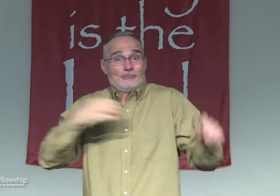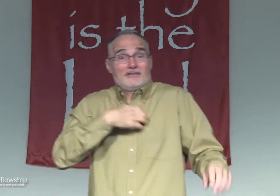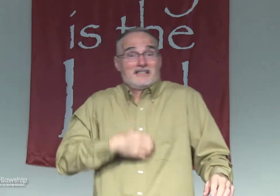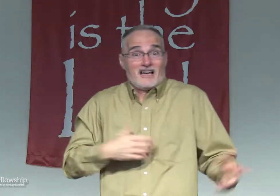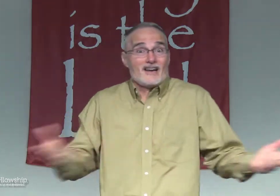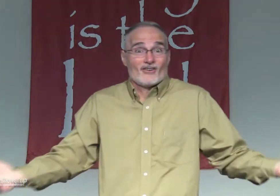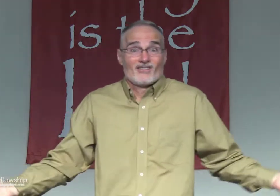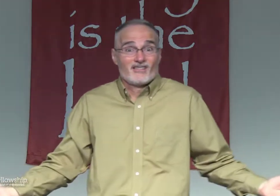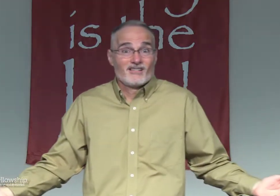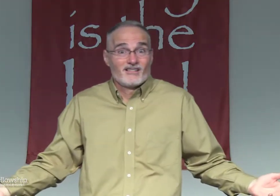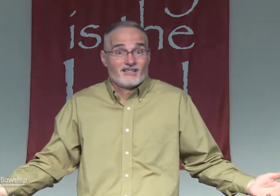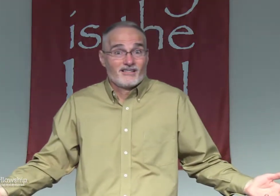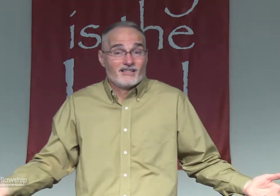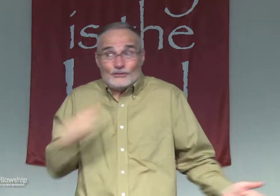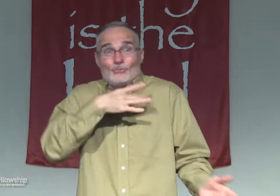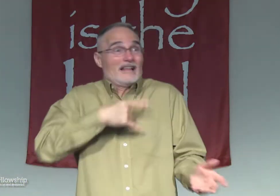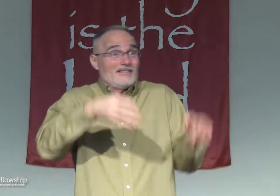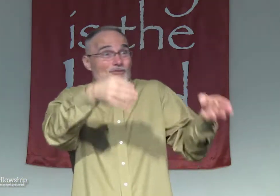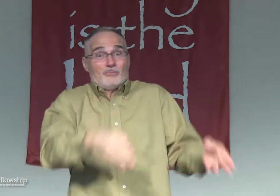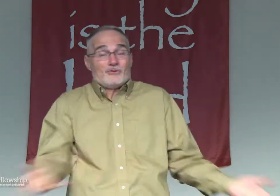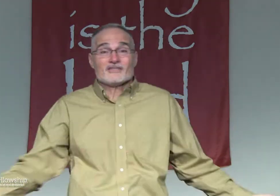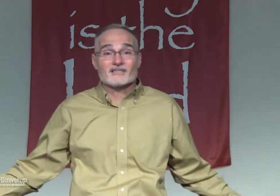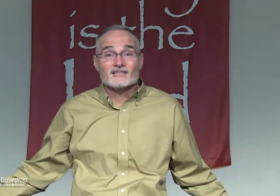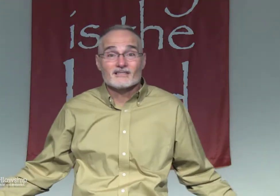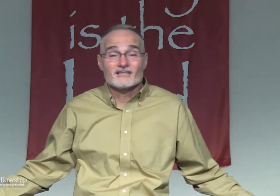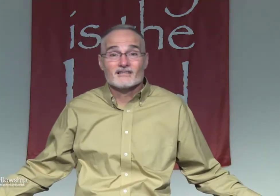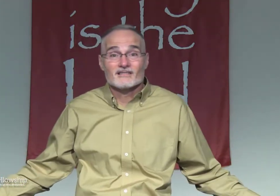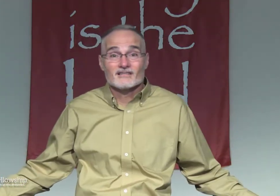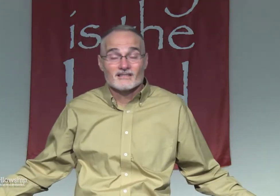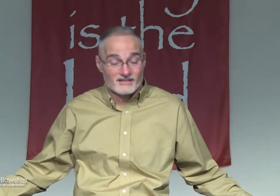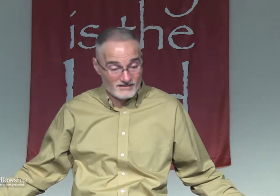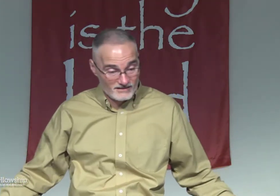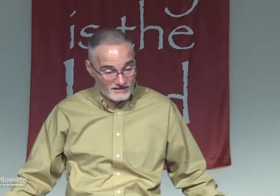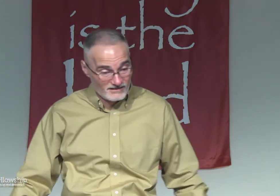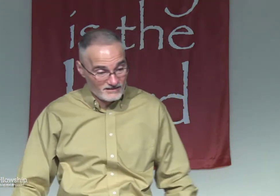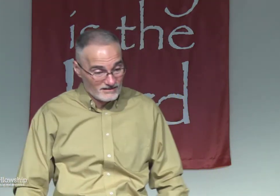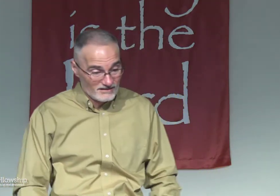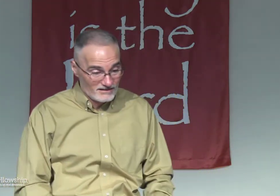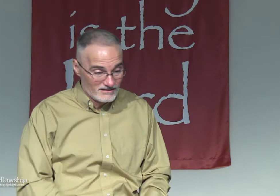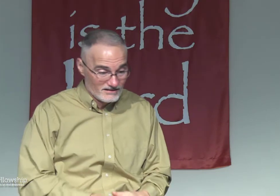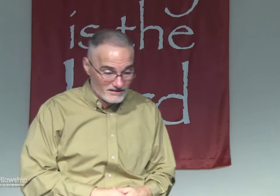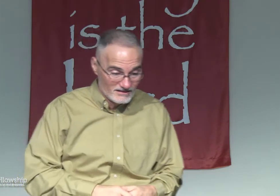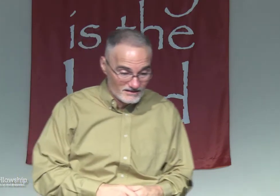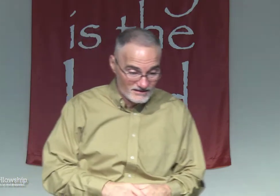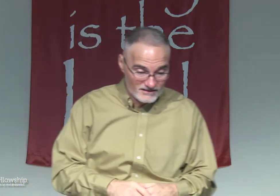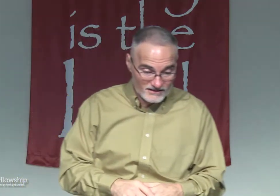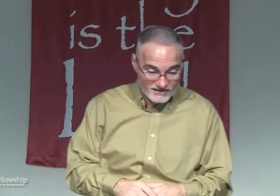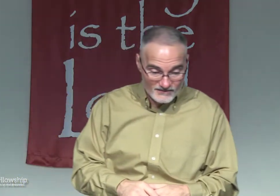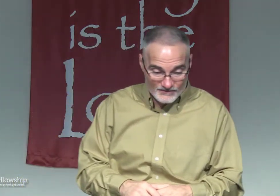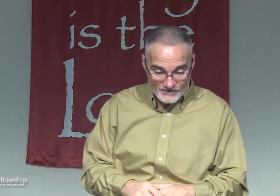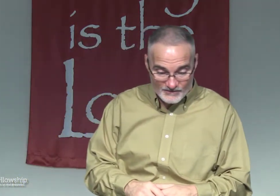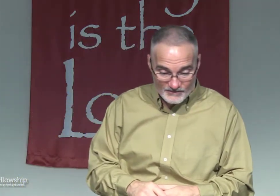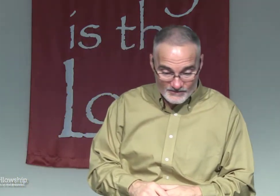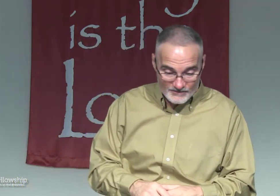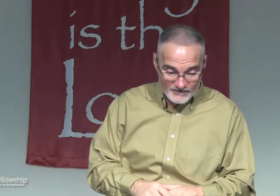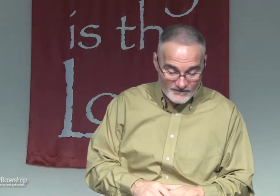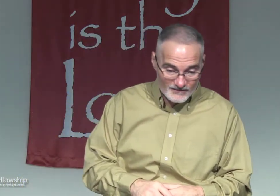sometimes we just have no desire. We know we should, but we just don't. Especially that person we really don't like.